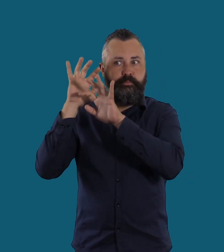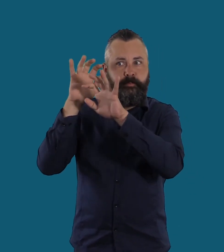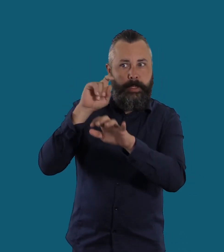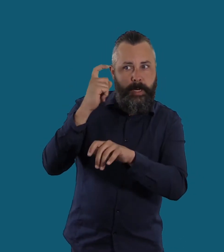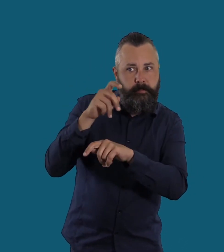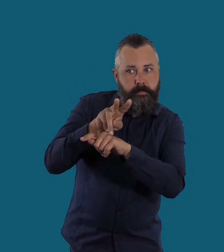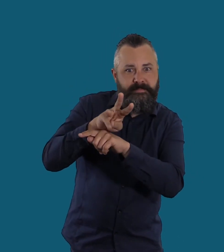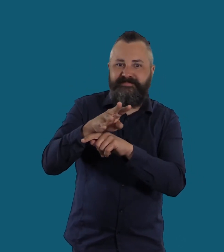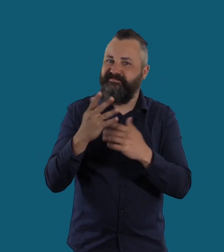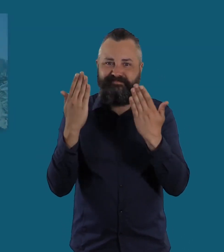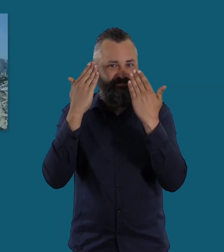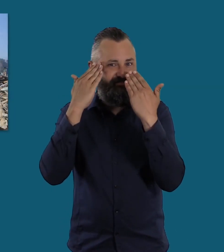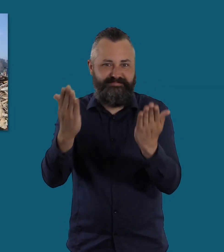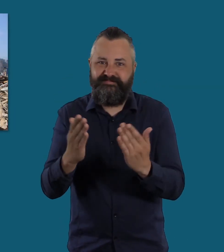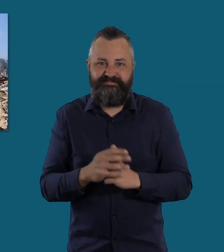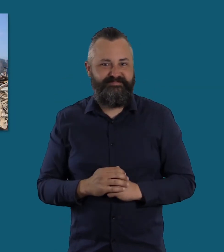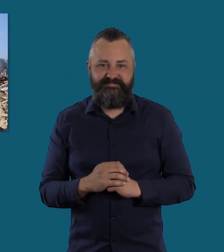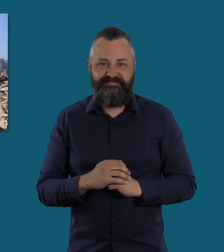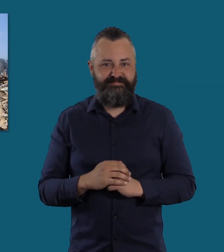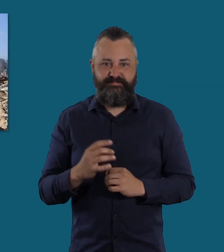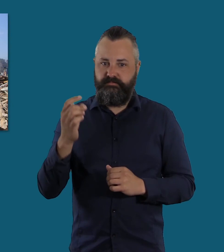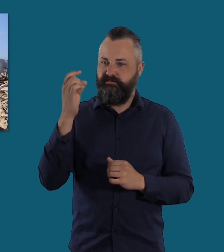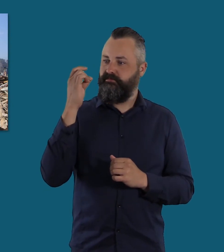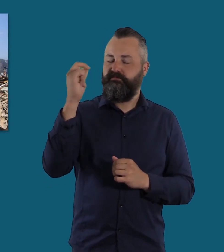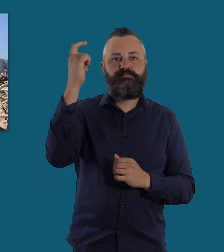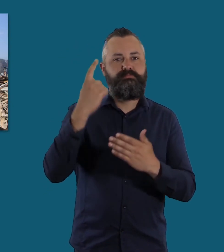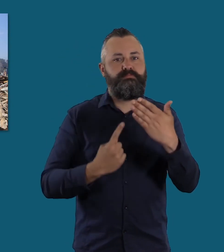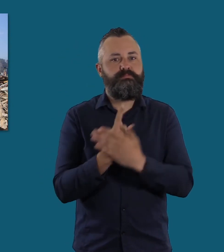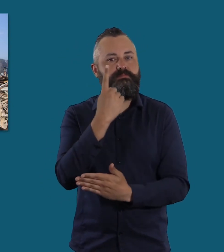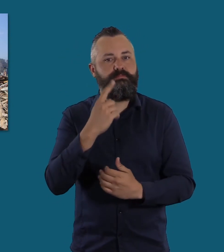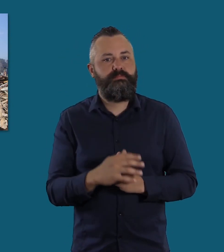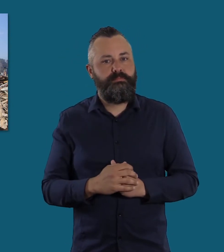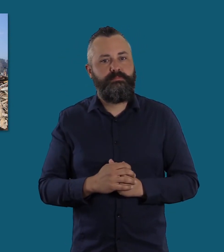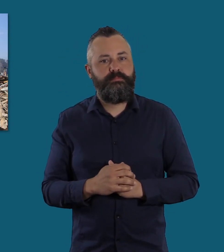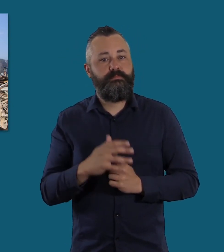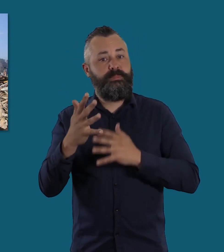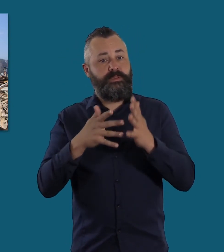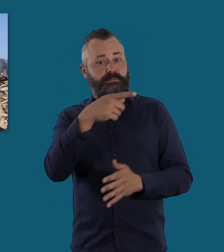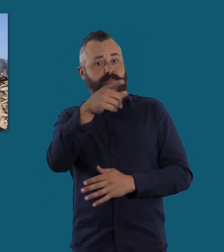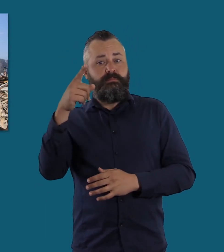Therefore, individuals, families, businesses and communities must develop and practice emergency plans.